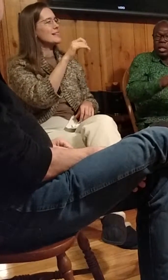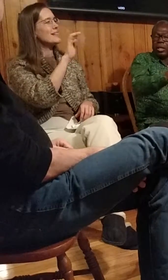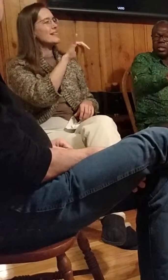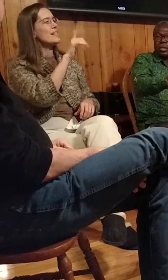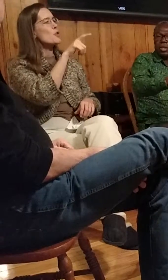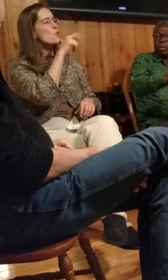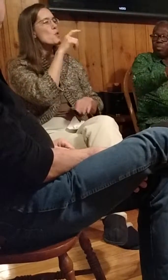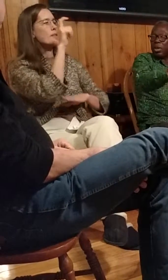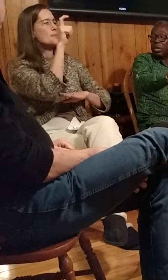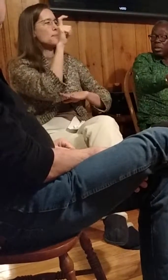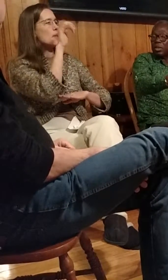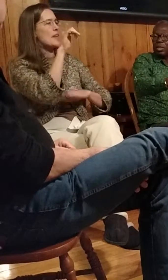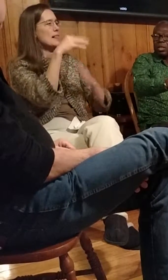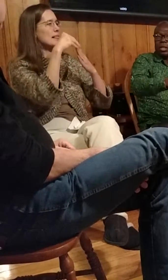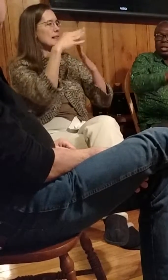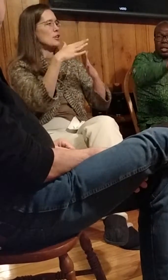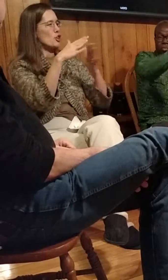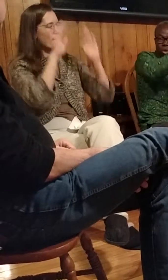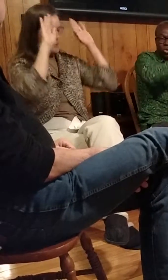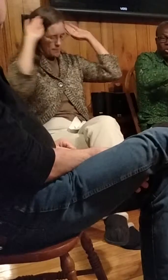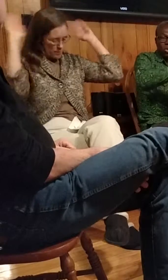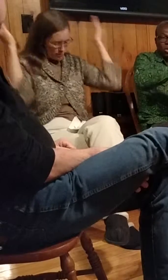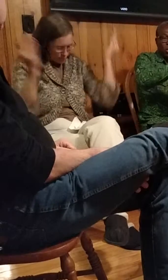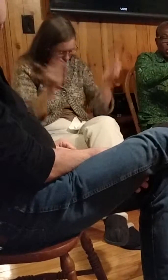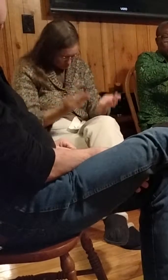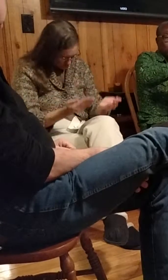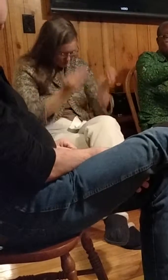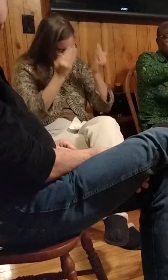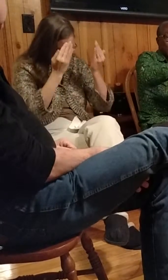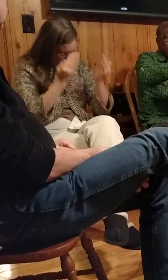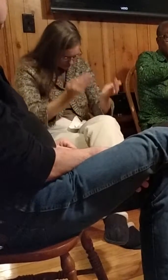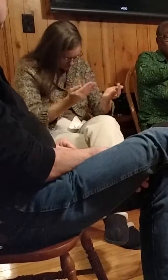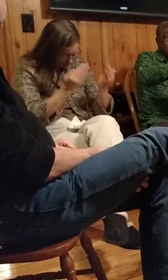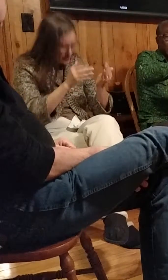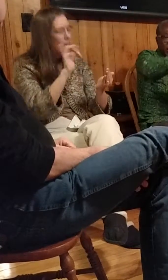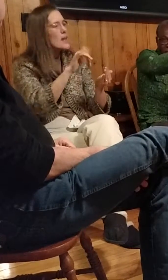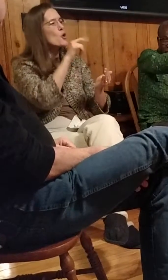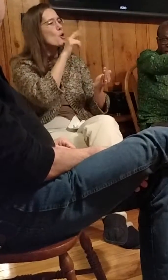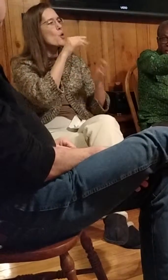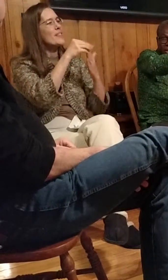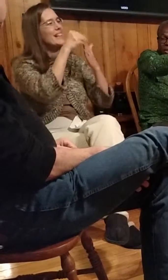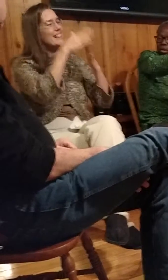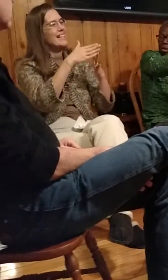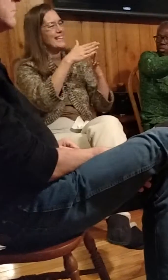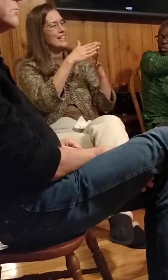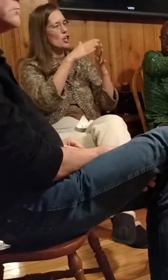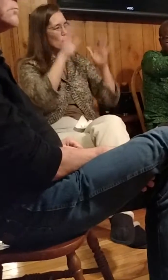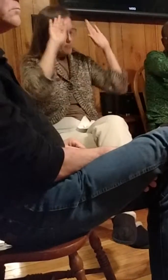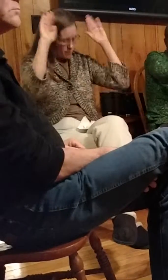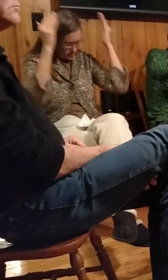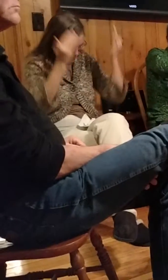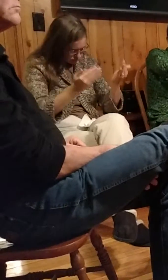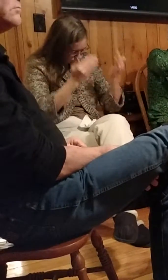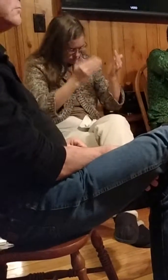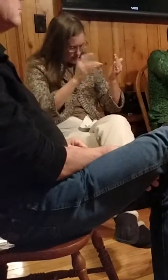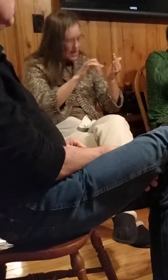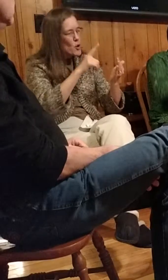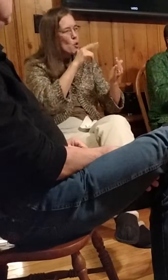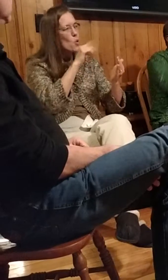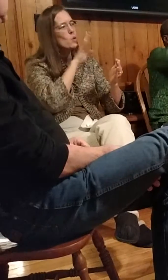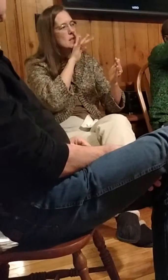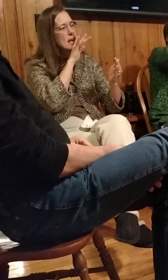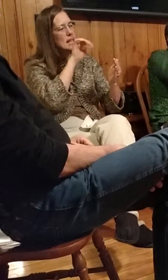he leads in the prayer in the mosque. He is looked as a leader of the people, the community of the